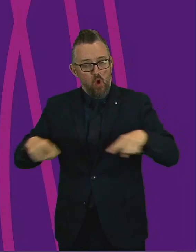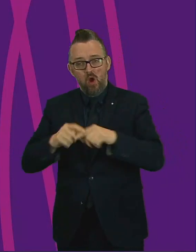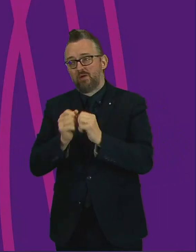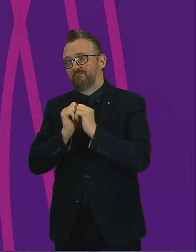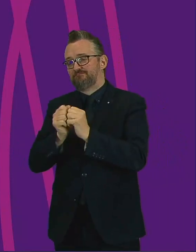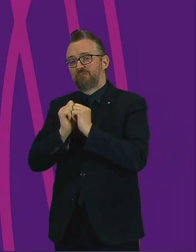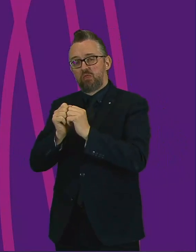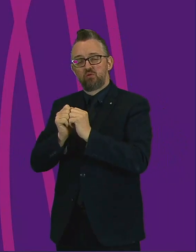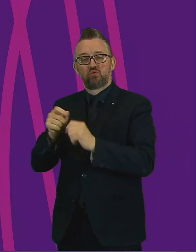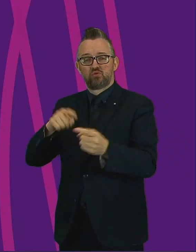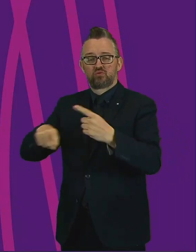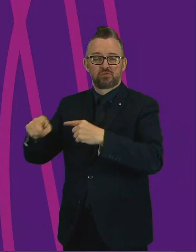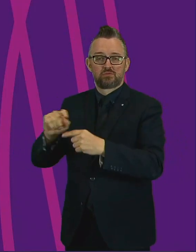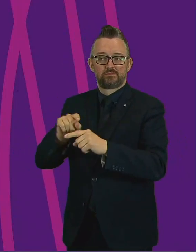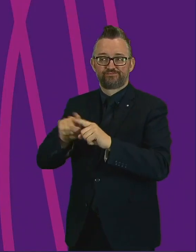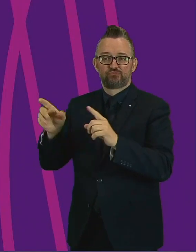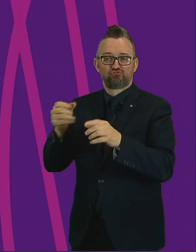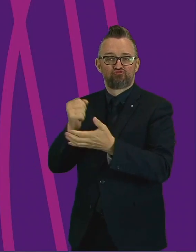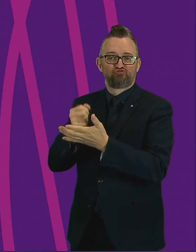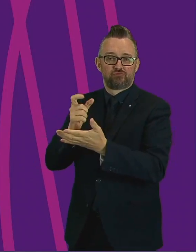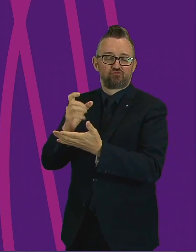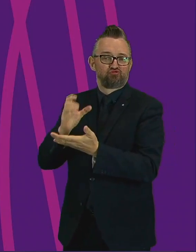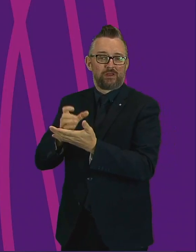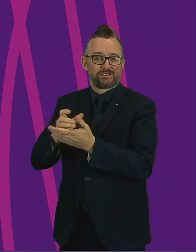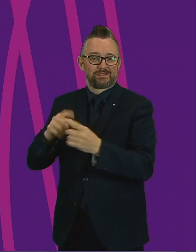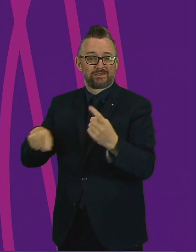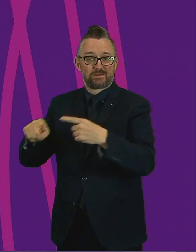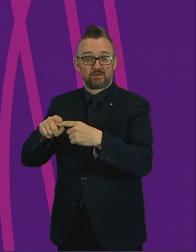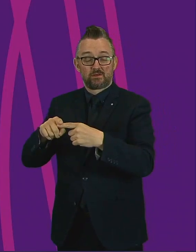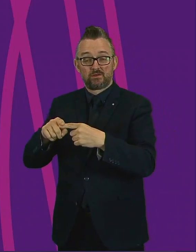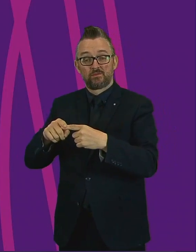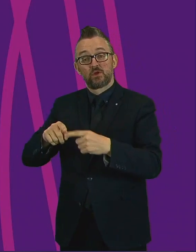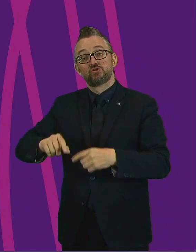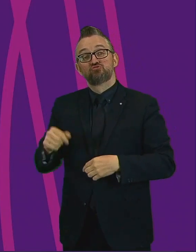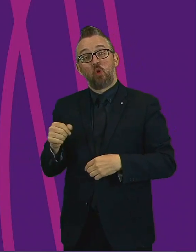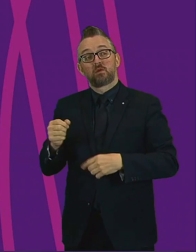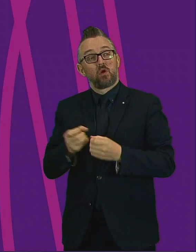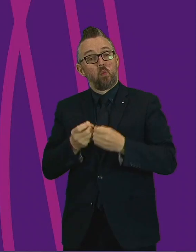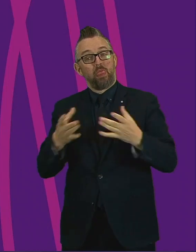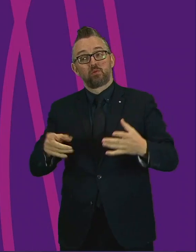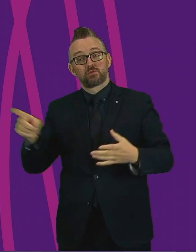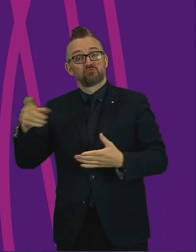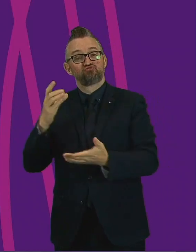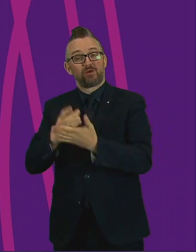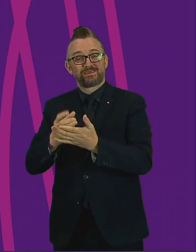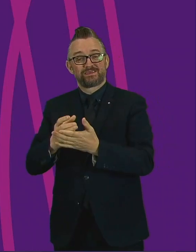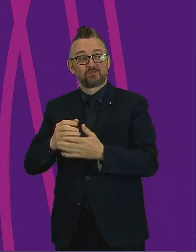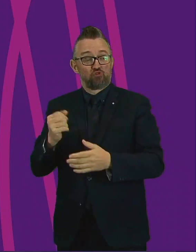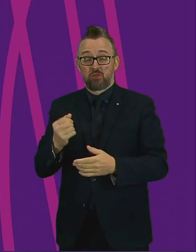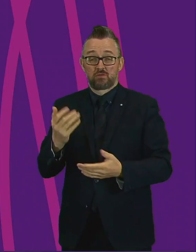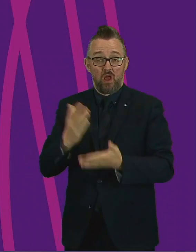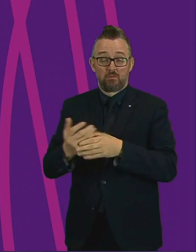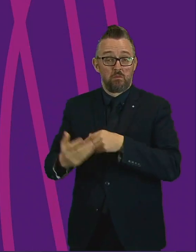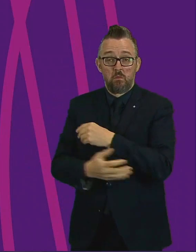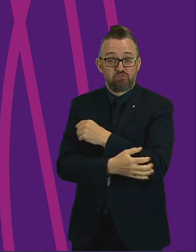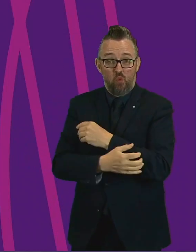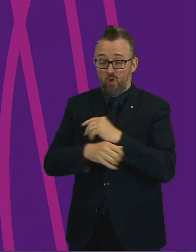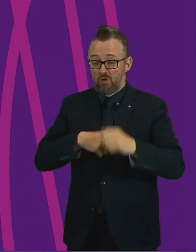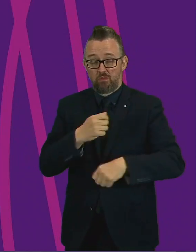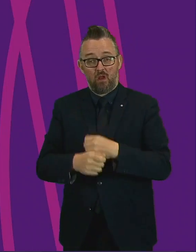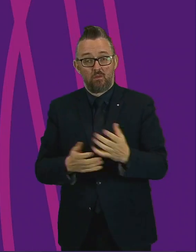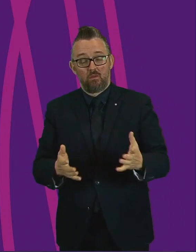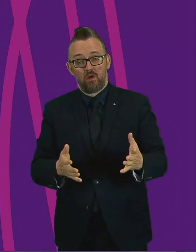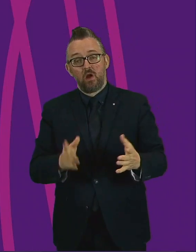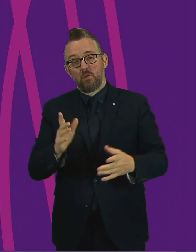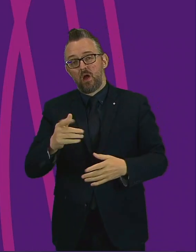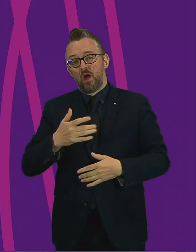contribution they make, and I know how much poorer a country Scotland would be without that contribution. So I desperately want to see charities able